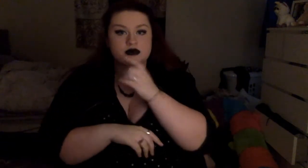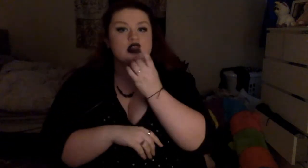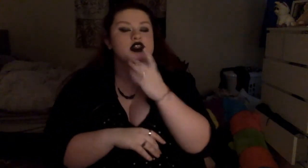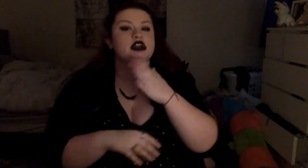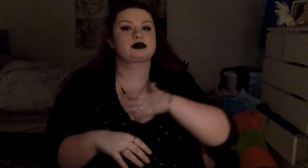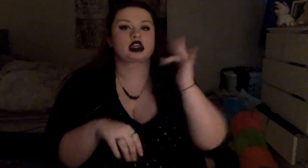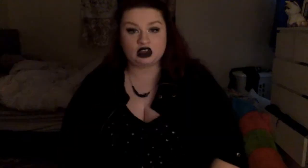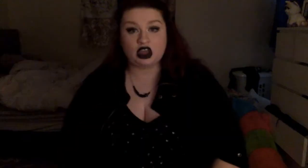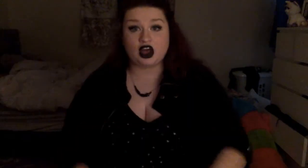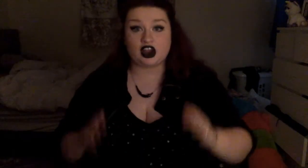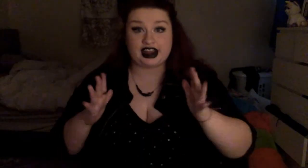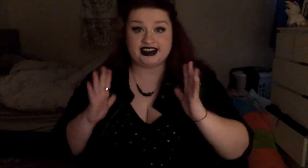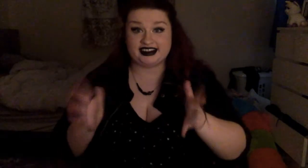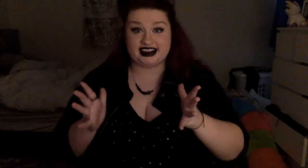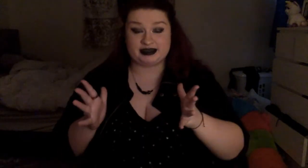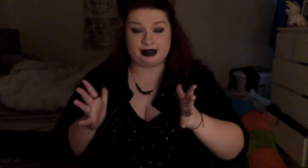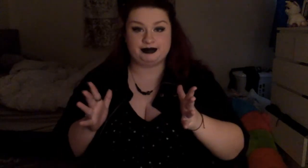lights. All right, next bit.